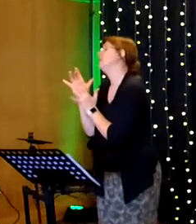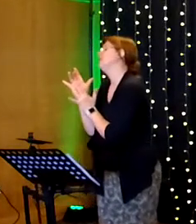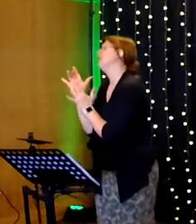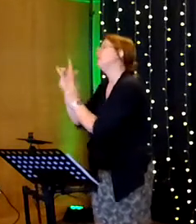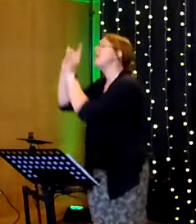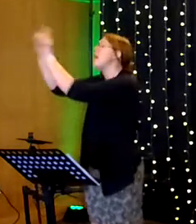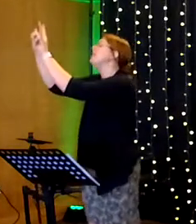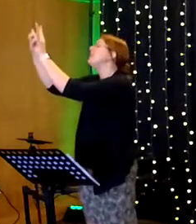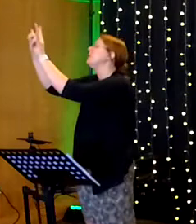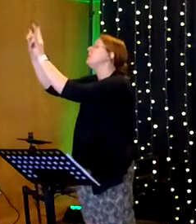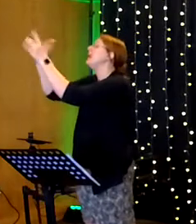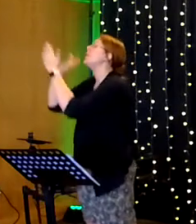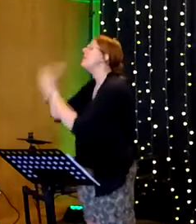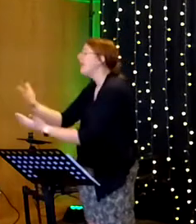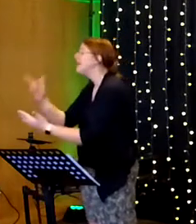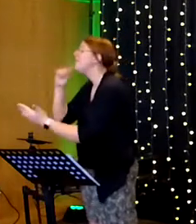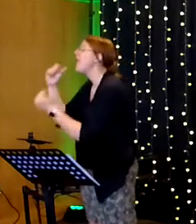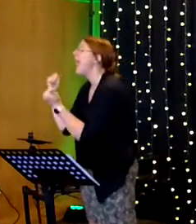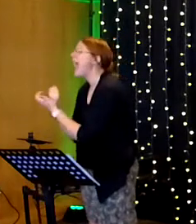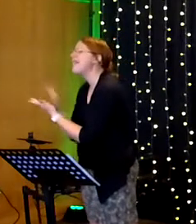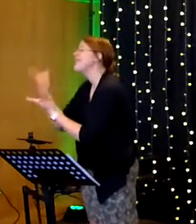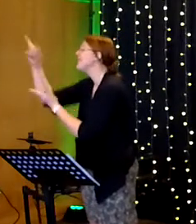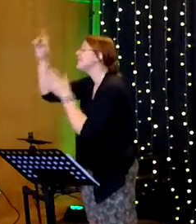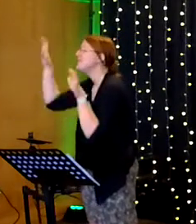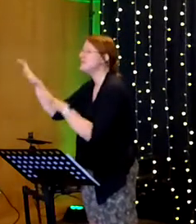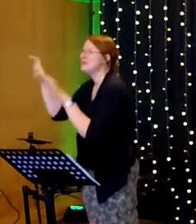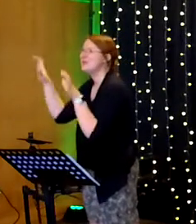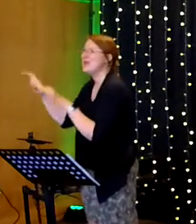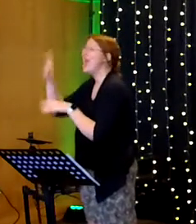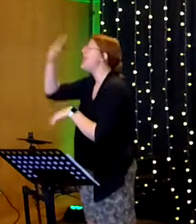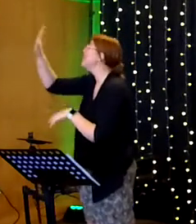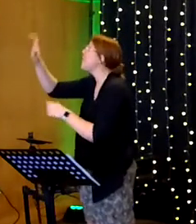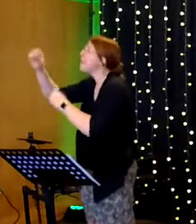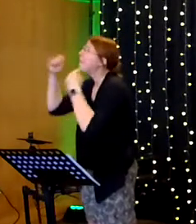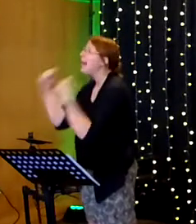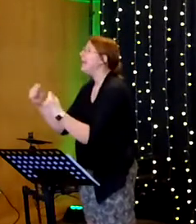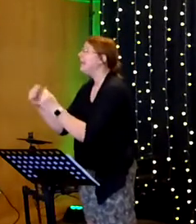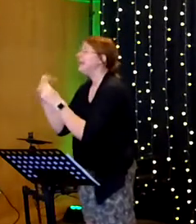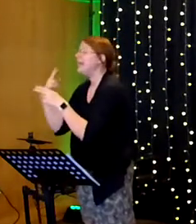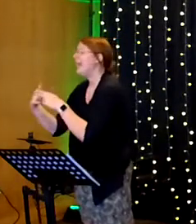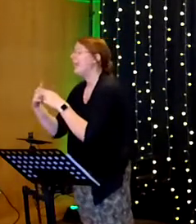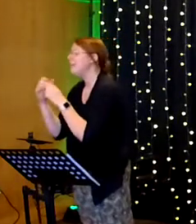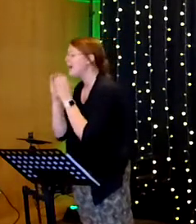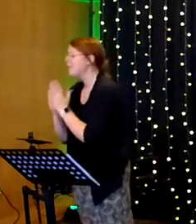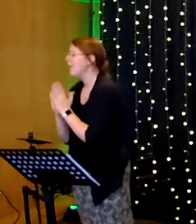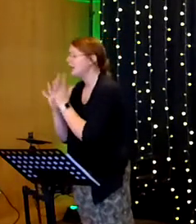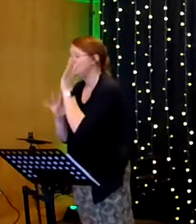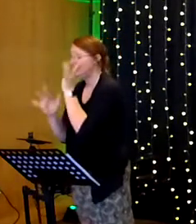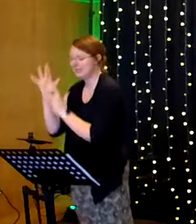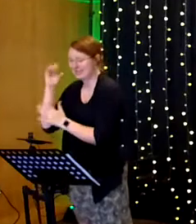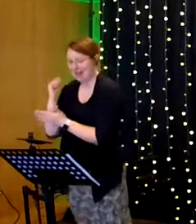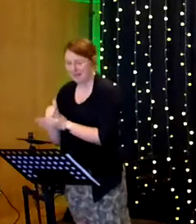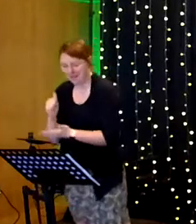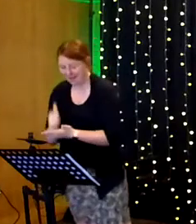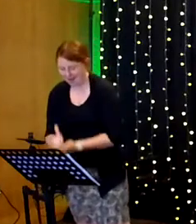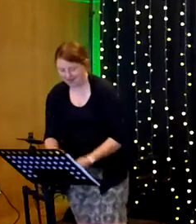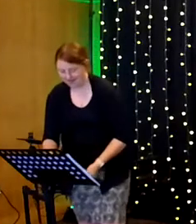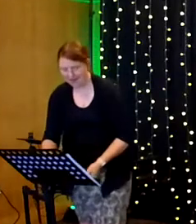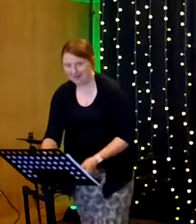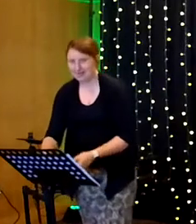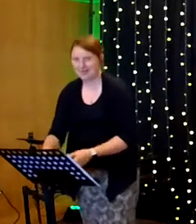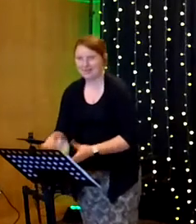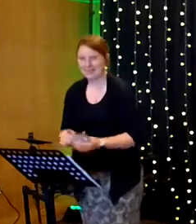we love you and we thank you for all that you do. It's in your name, Jesus, I pray. Amen. Amen.